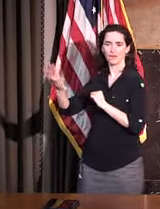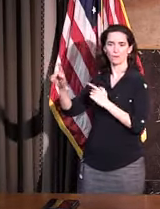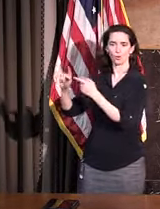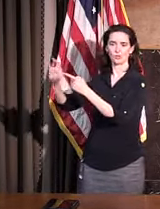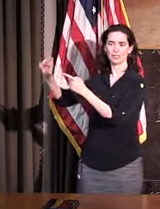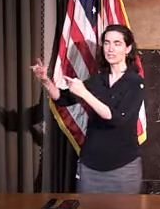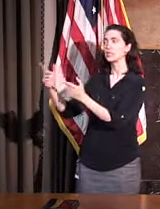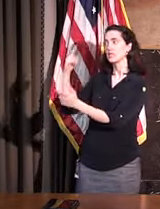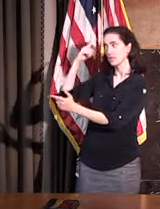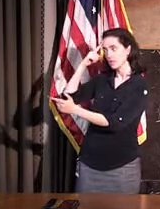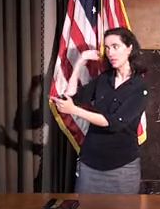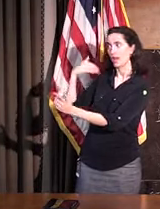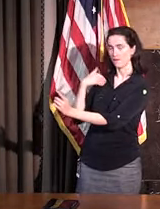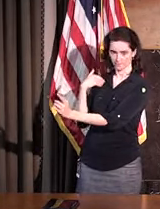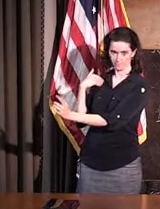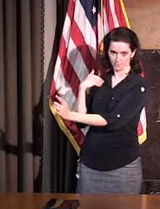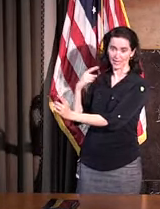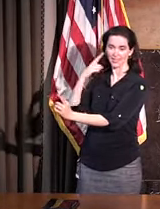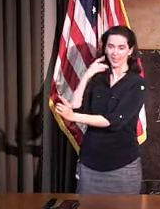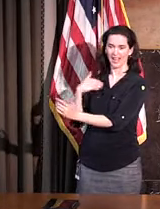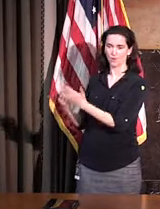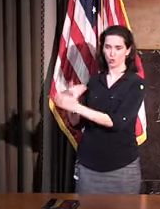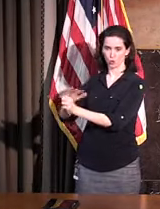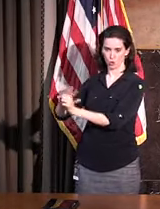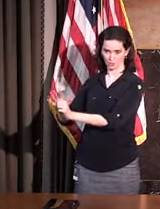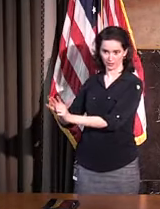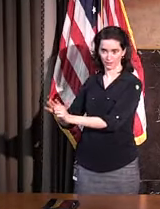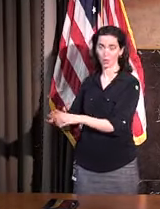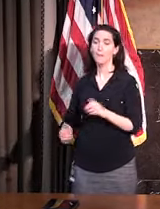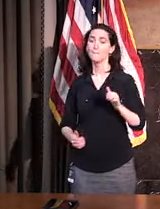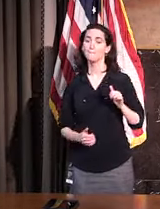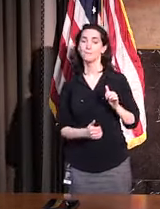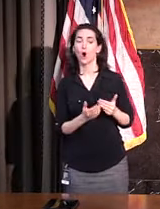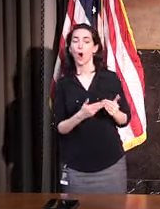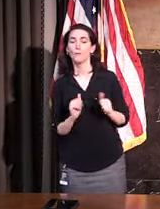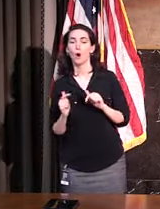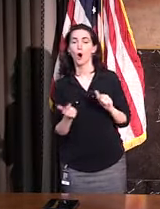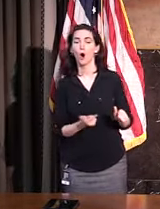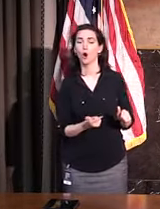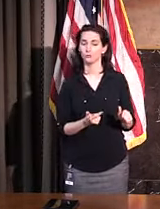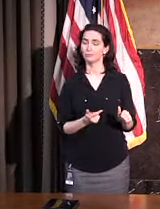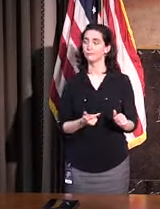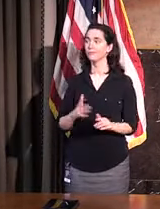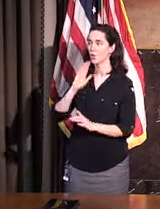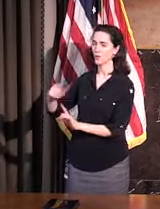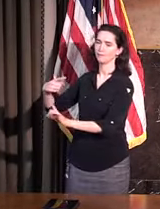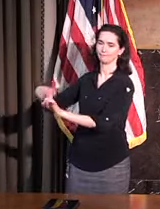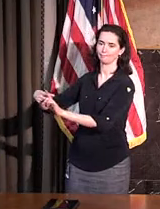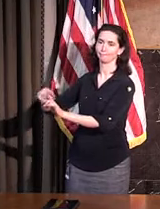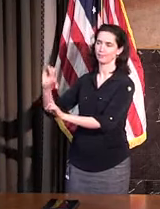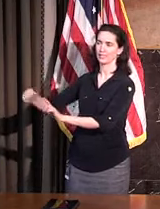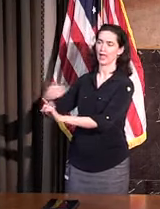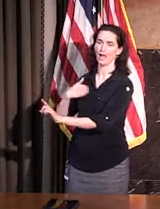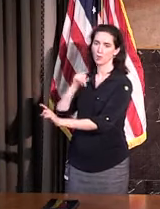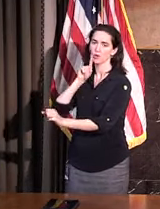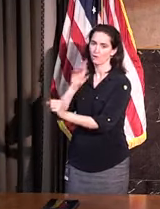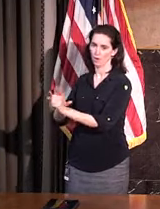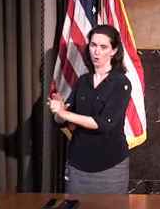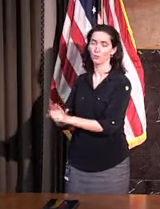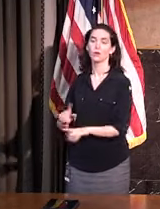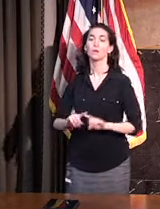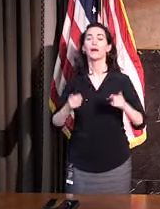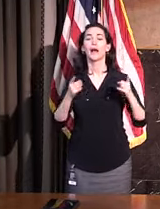cases that are pending confirmation at the CDC. Most, if not all of those, are going to end up being positive. What's happening now is there are so many